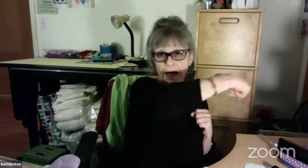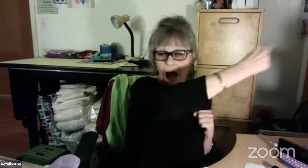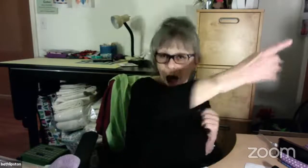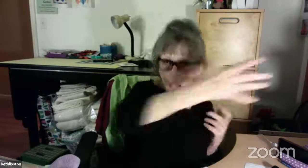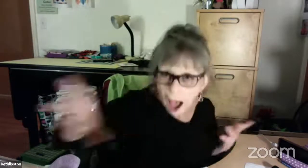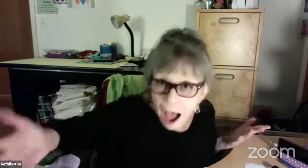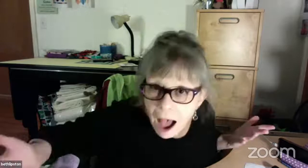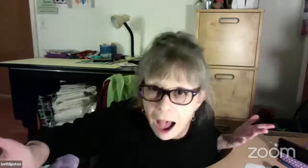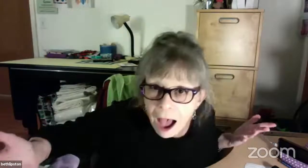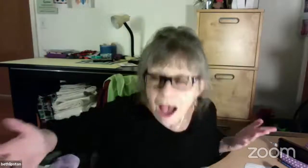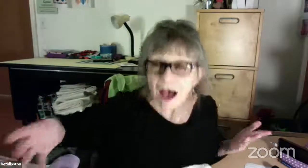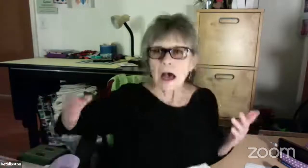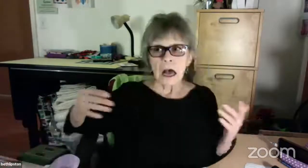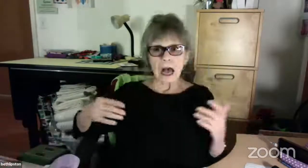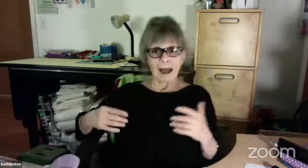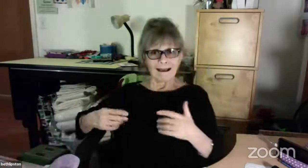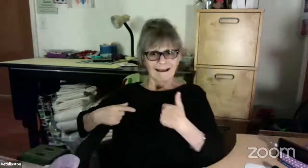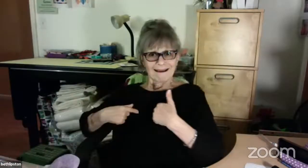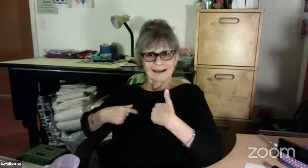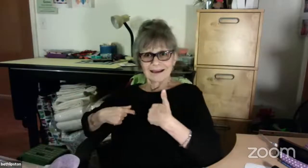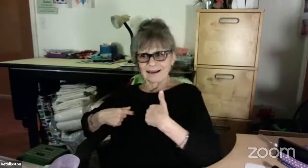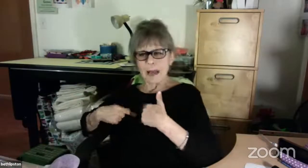comes from a strong deaf lineage.